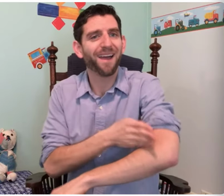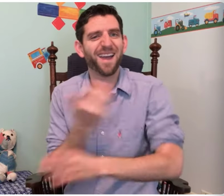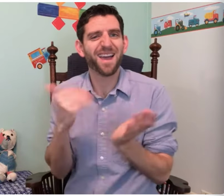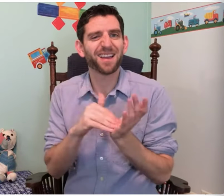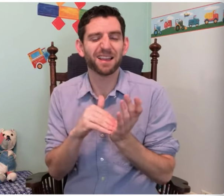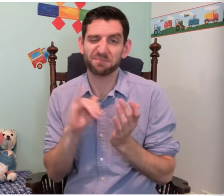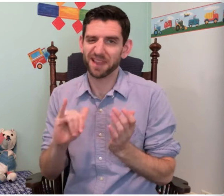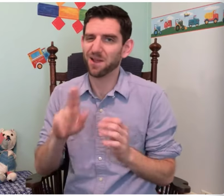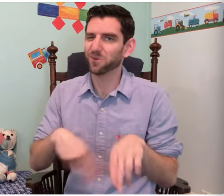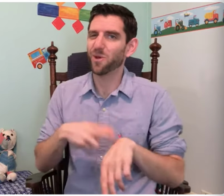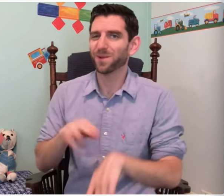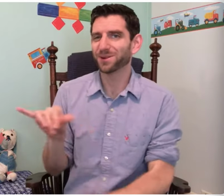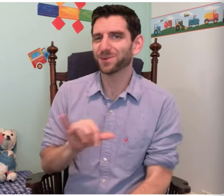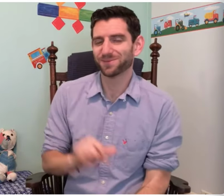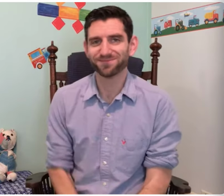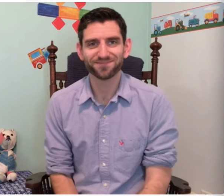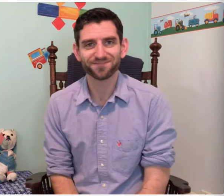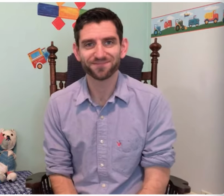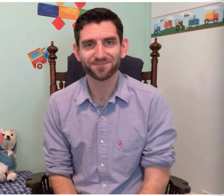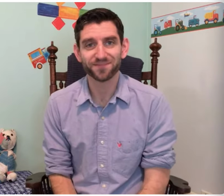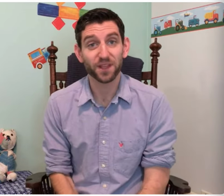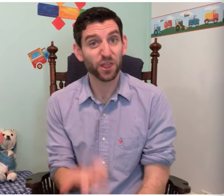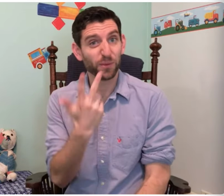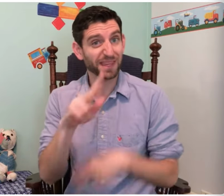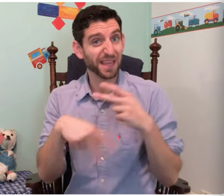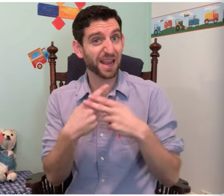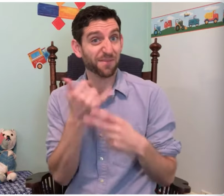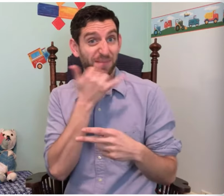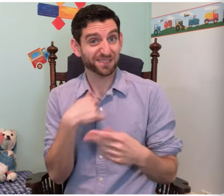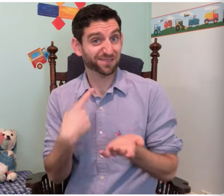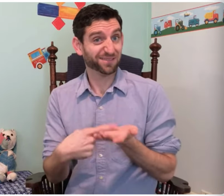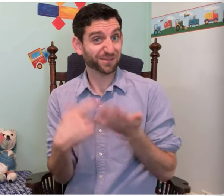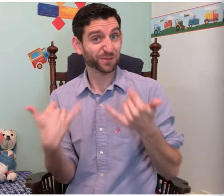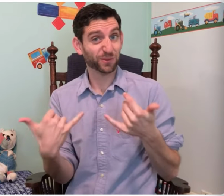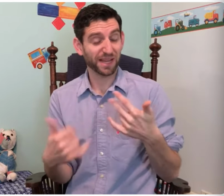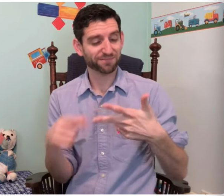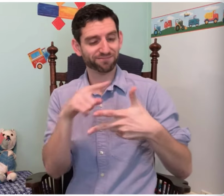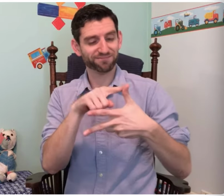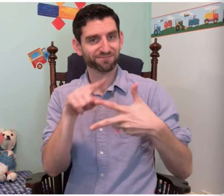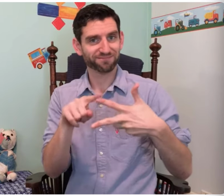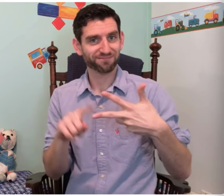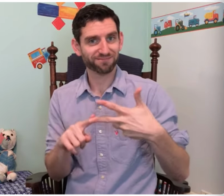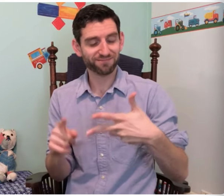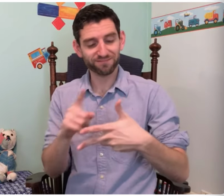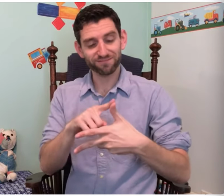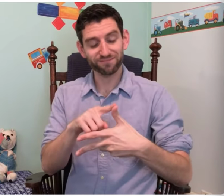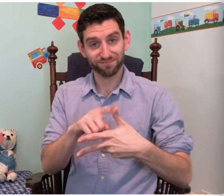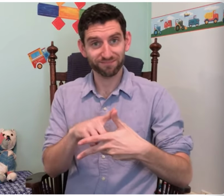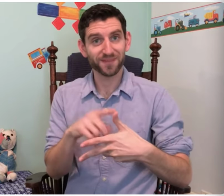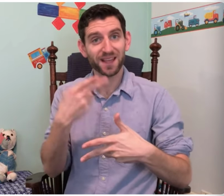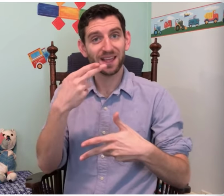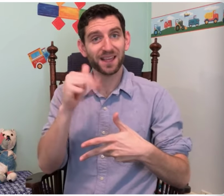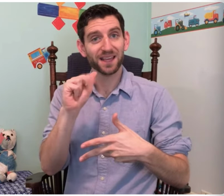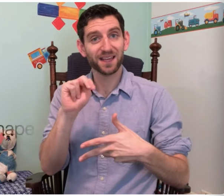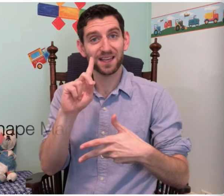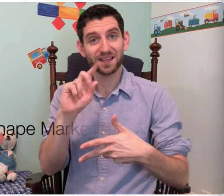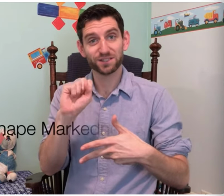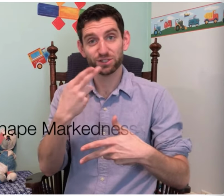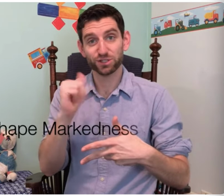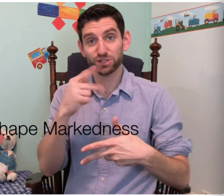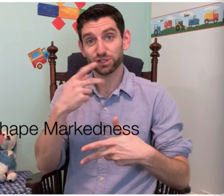and sometimes they stop and go backward, but they'll always go back and start improving. So the first